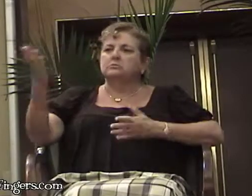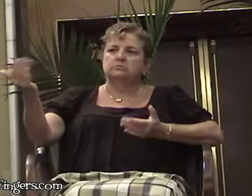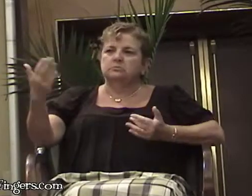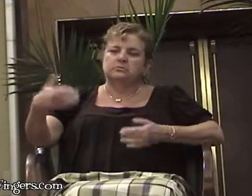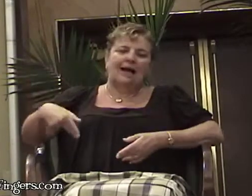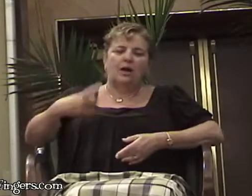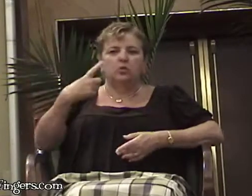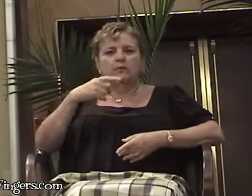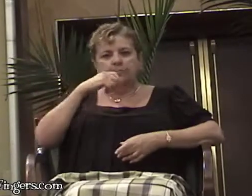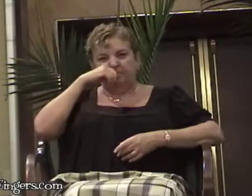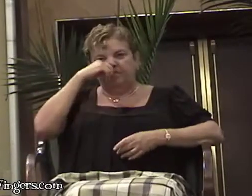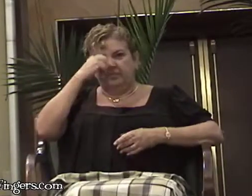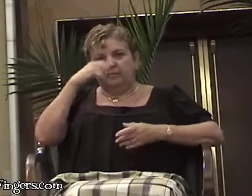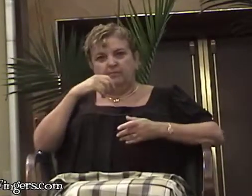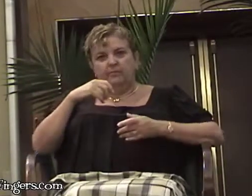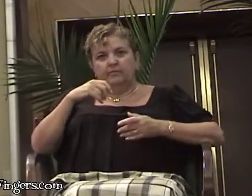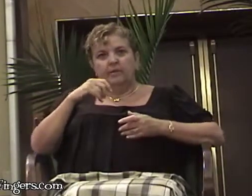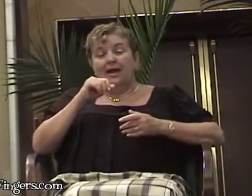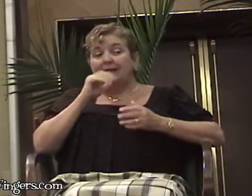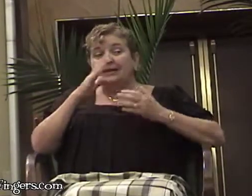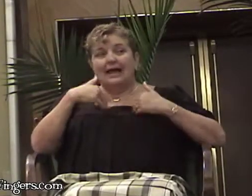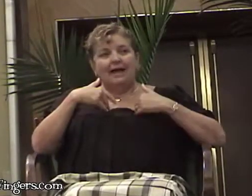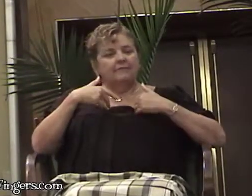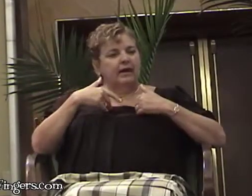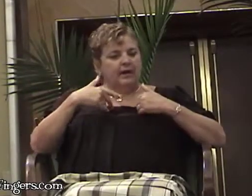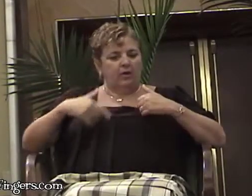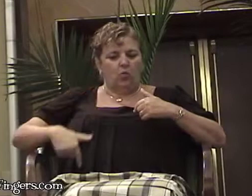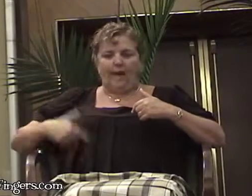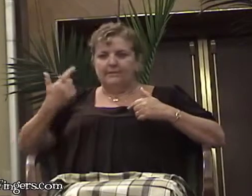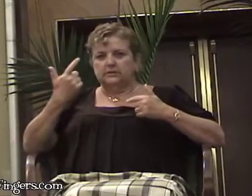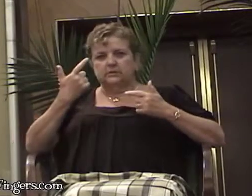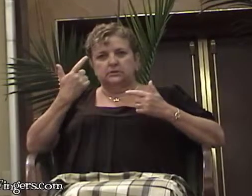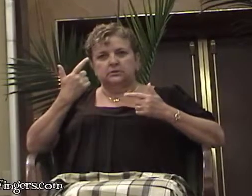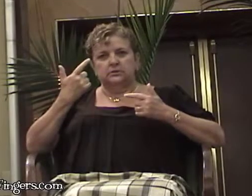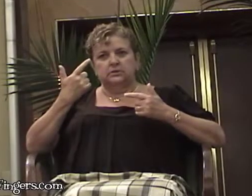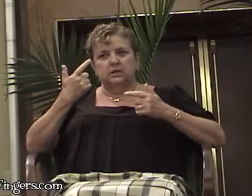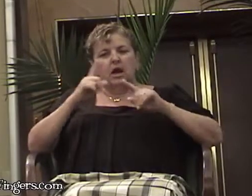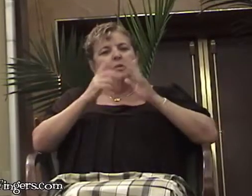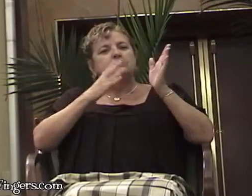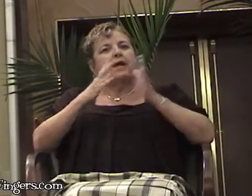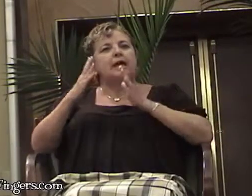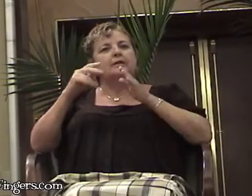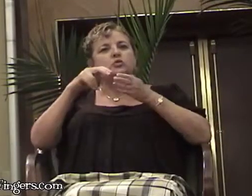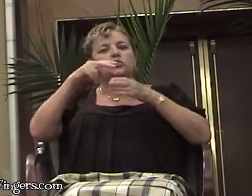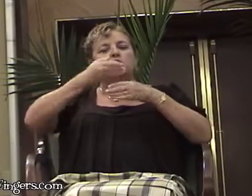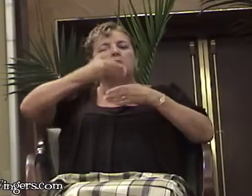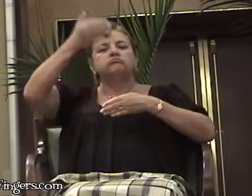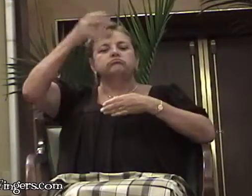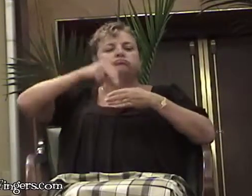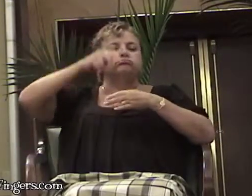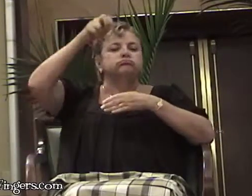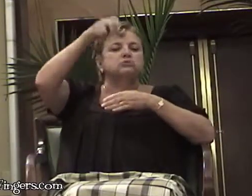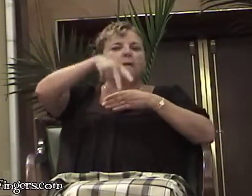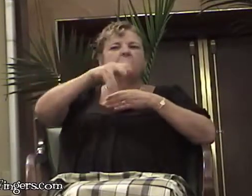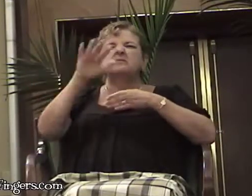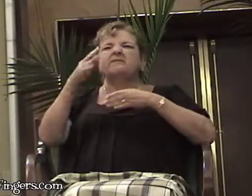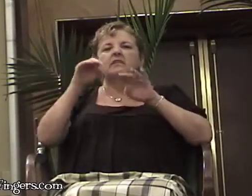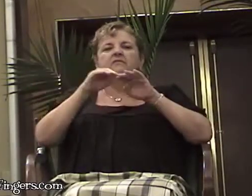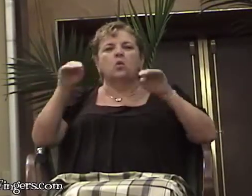so I couldn't shoot myself. So I walked over to the window, and I was going to jump out the window. And I opened up the window, I was on the 5th floor, and I remembered I was scared